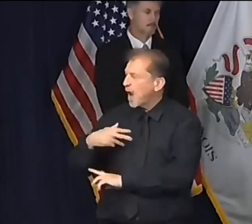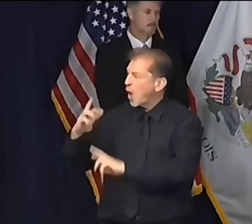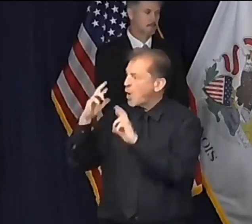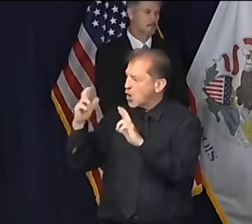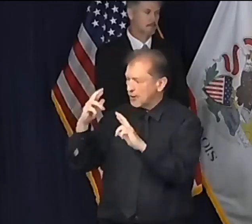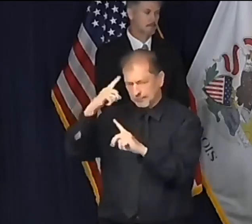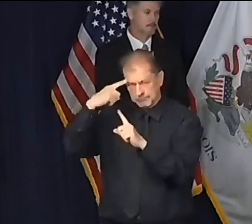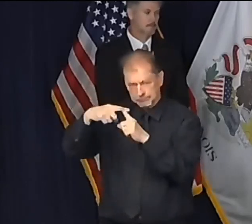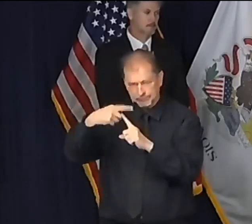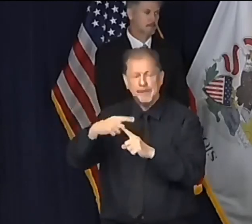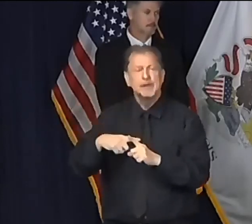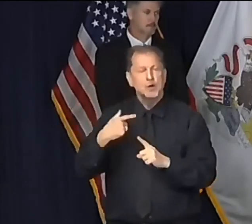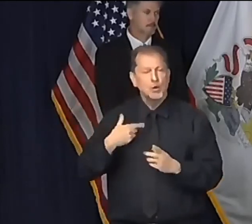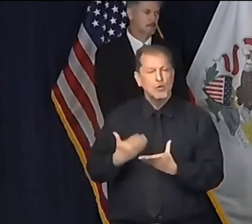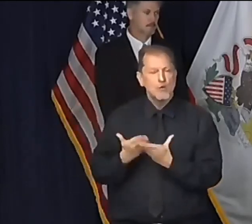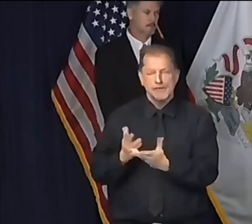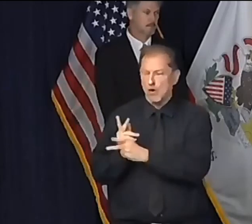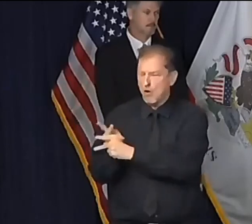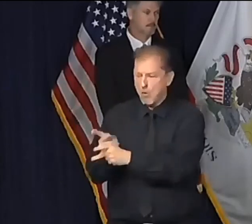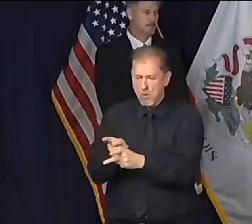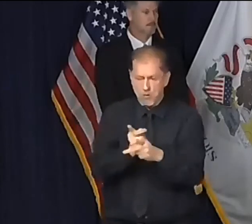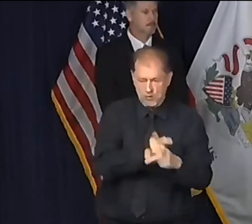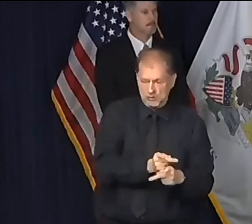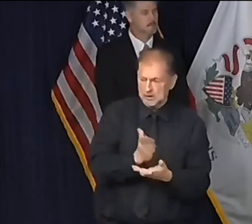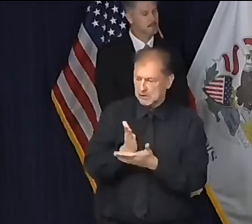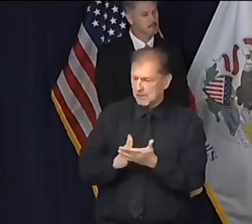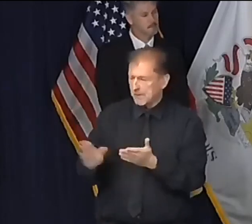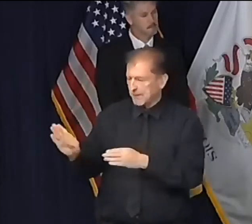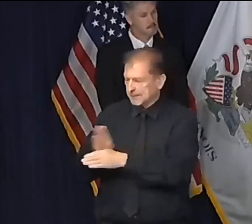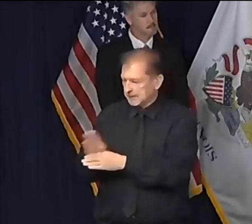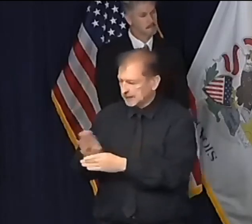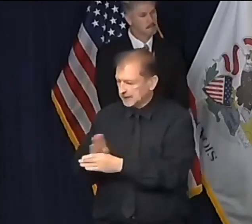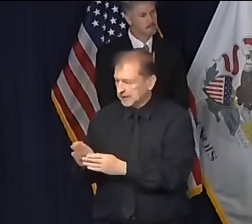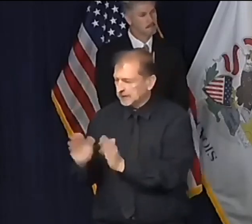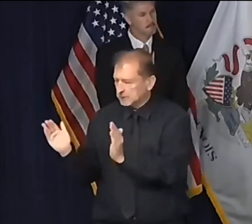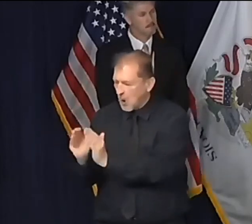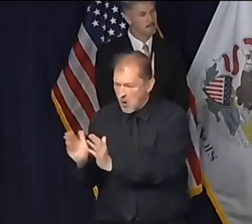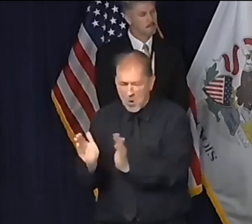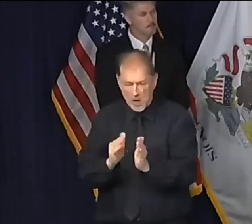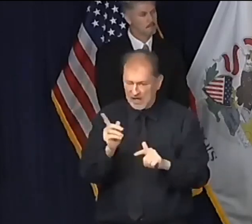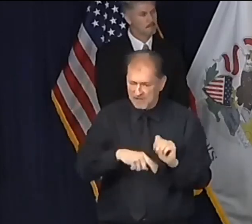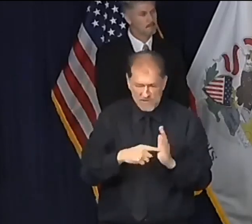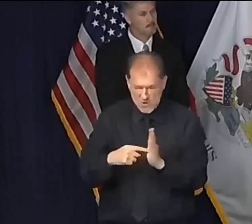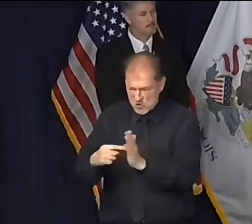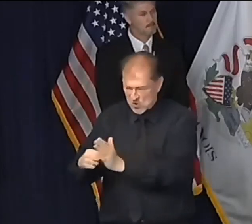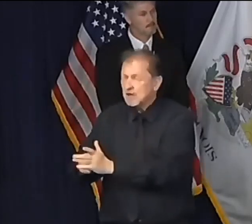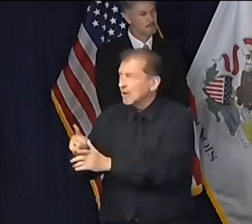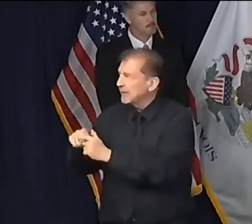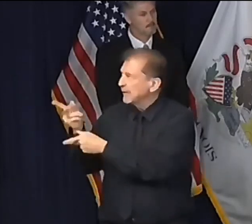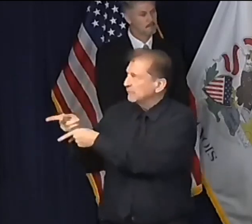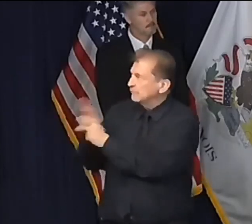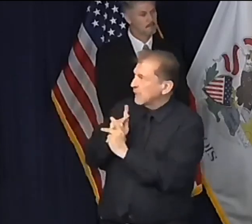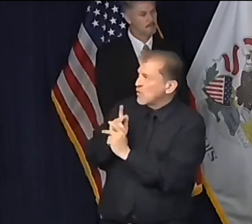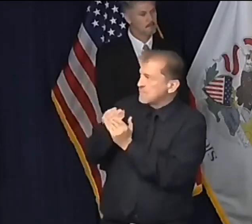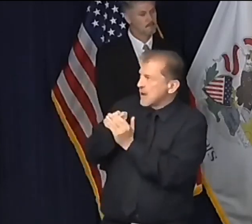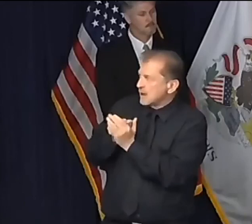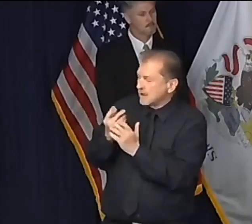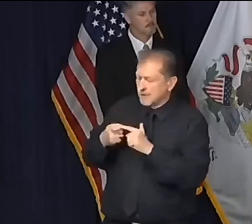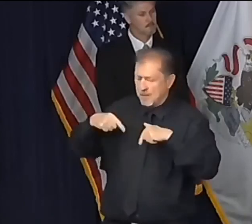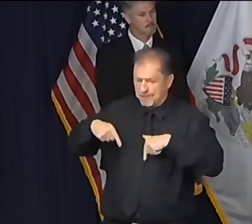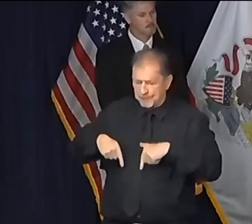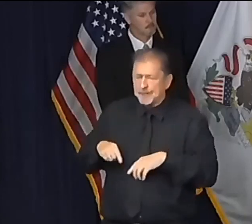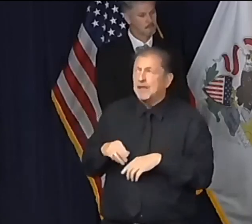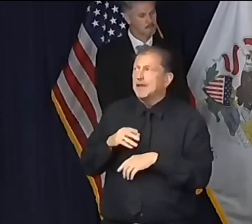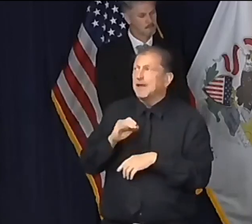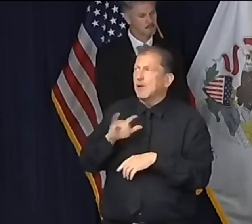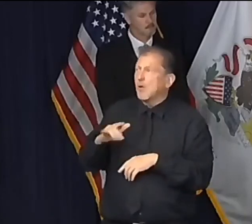state of Illinois, that the small business support that's coming from the federal government will allow those businesses to survive, to reopen when